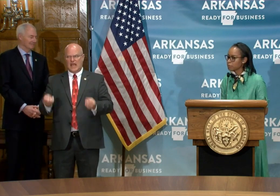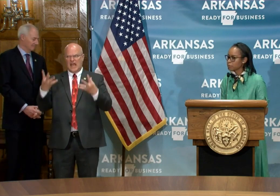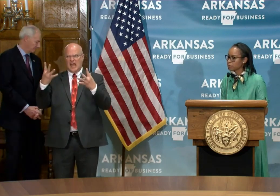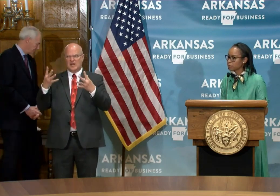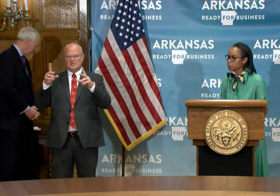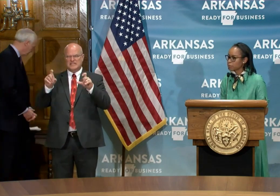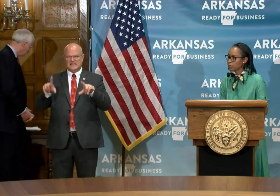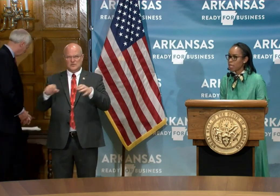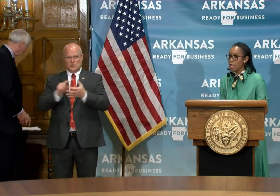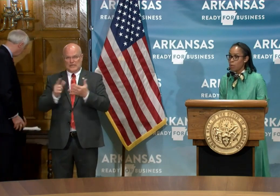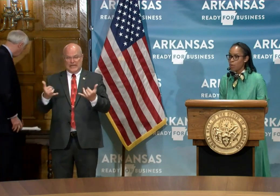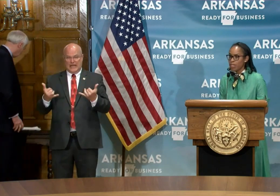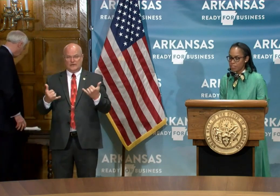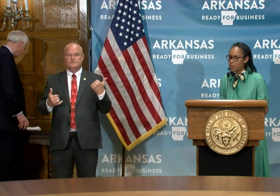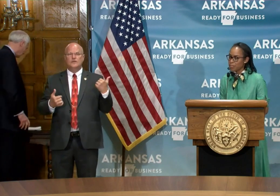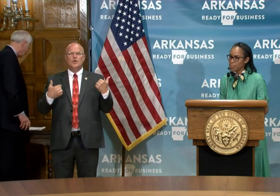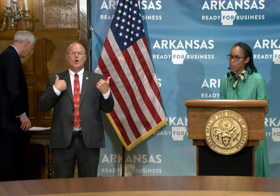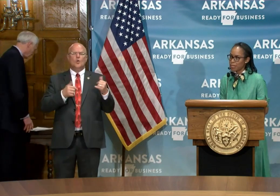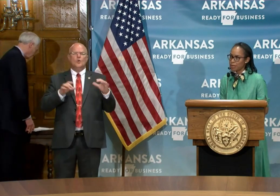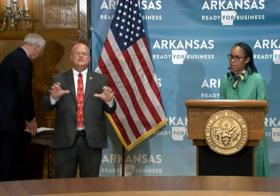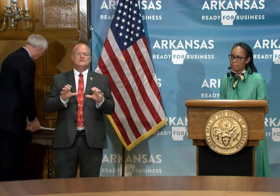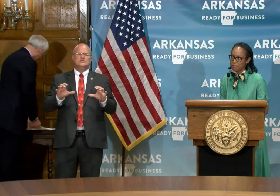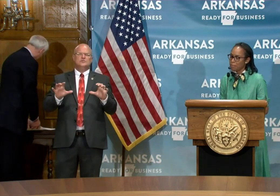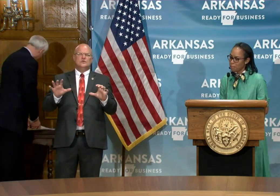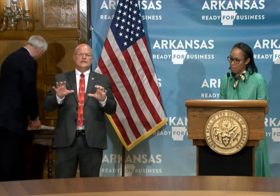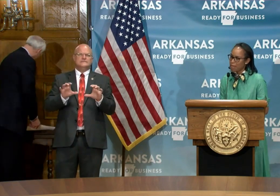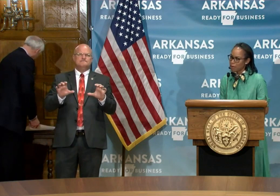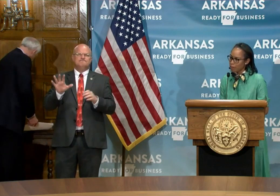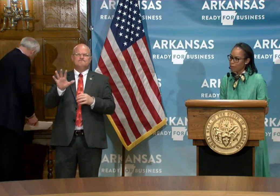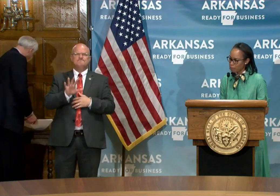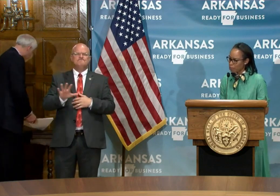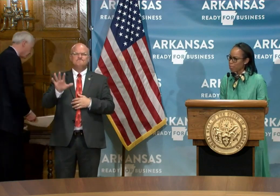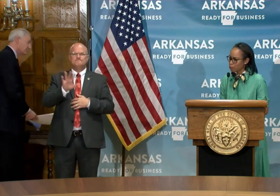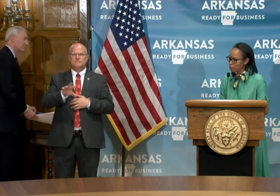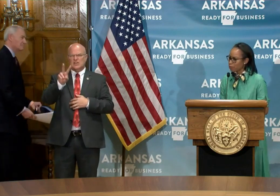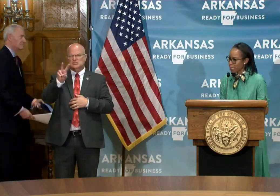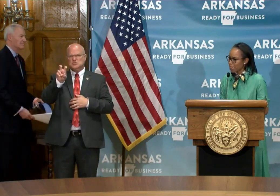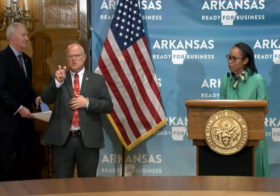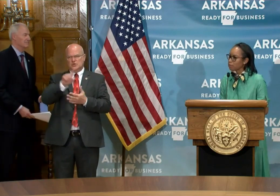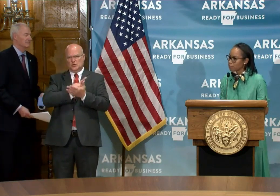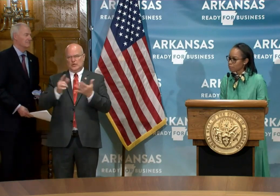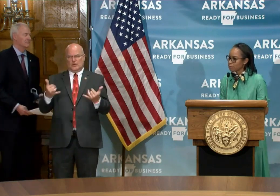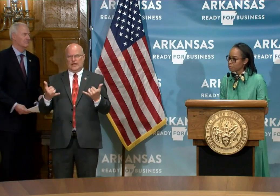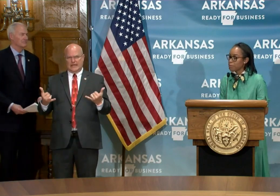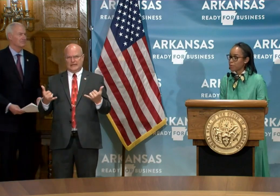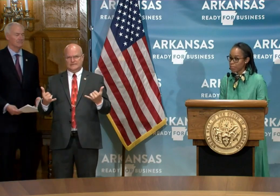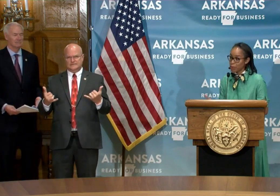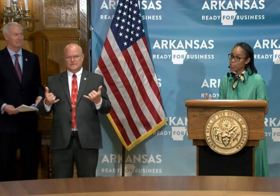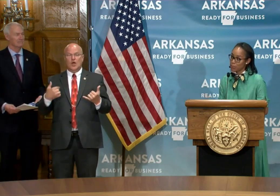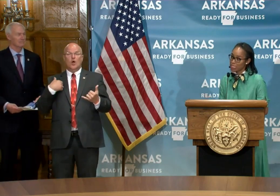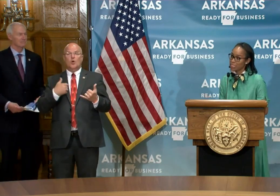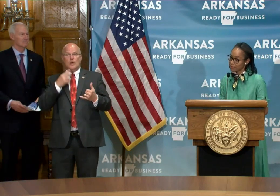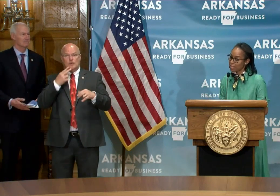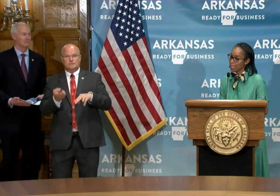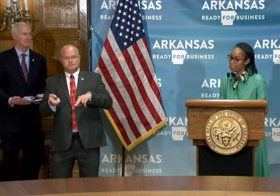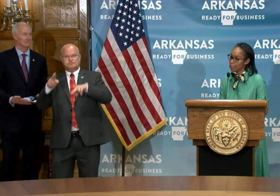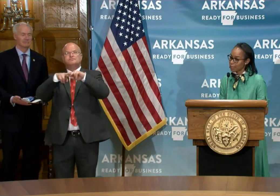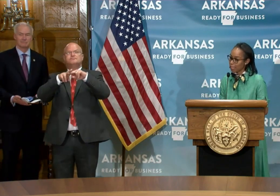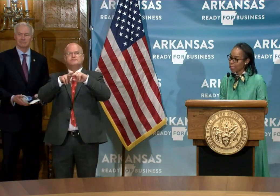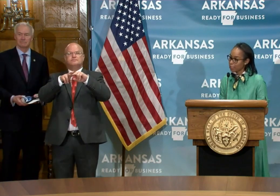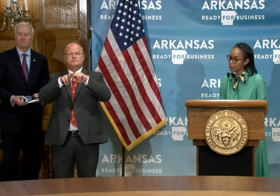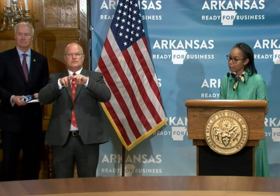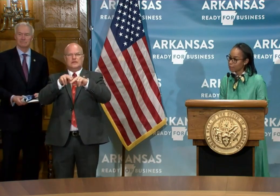How many you're doing a week now? We're doing around 200 a week now, but we're going to